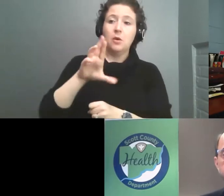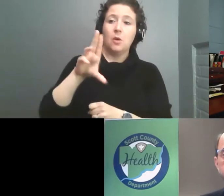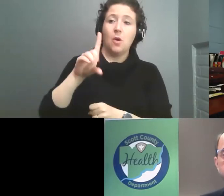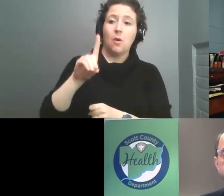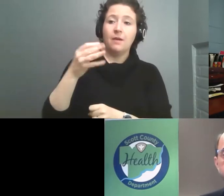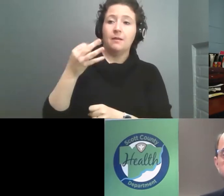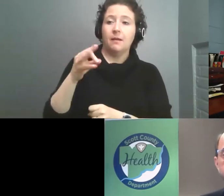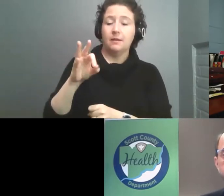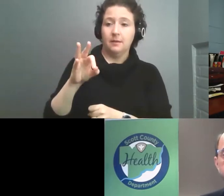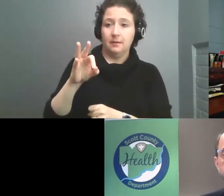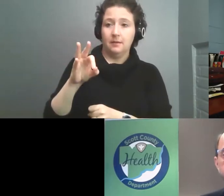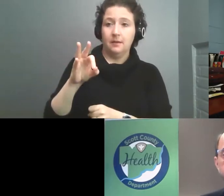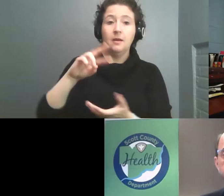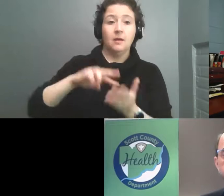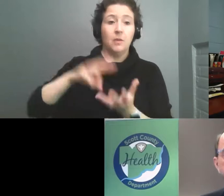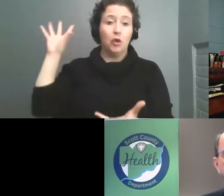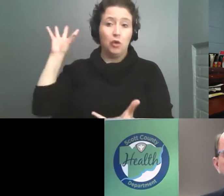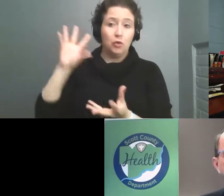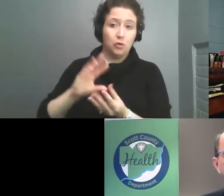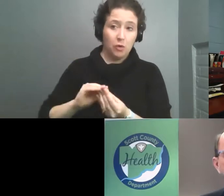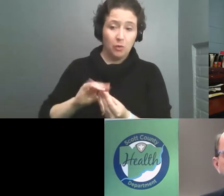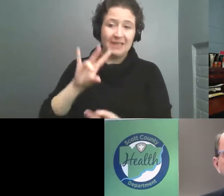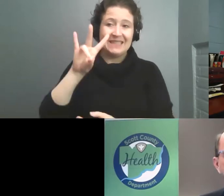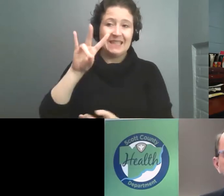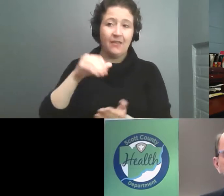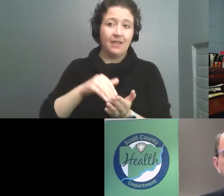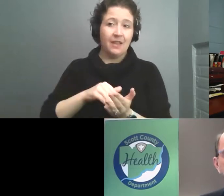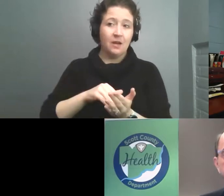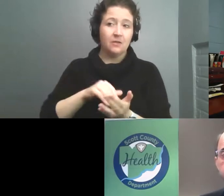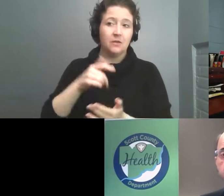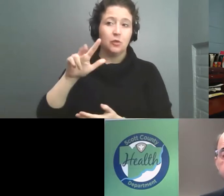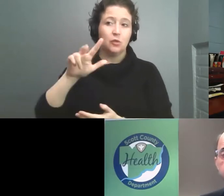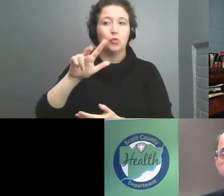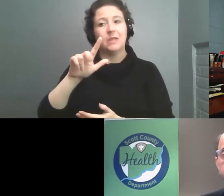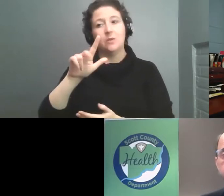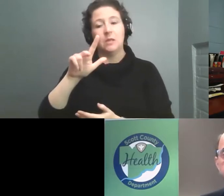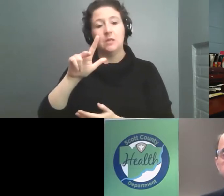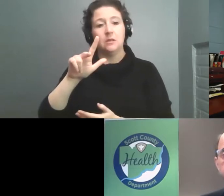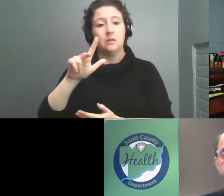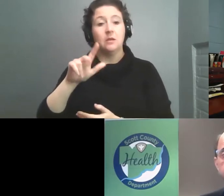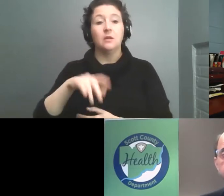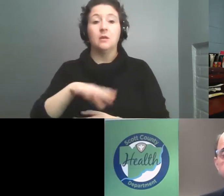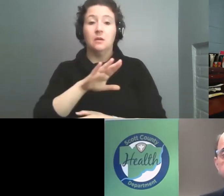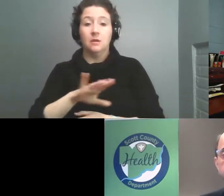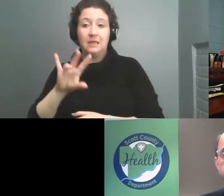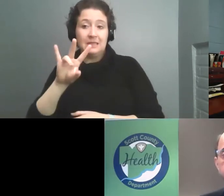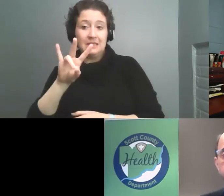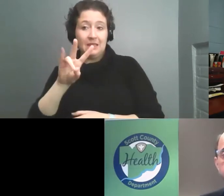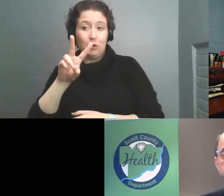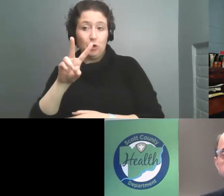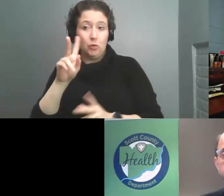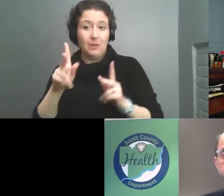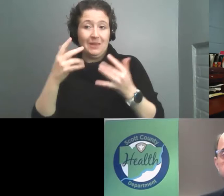report, and that brings our total now to 7,023. 72 patients are